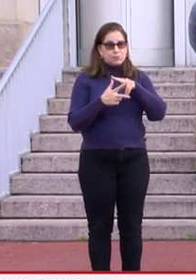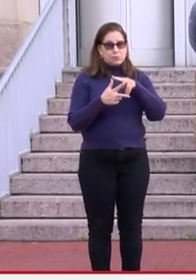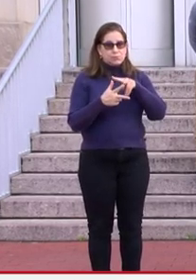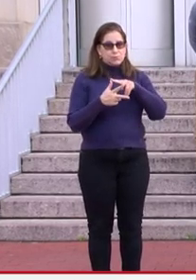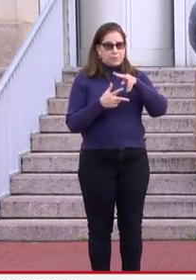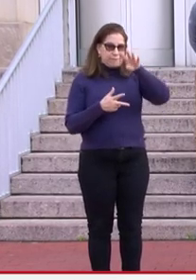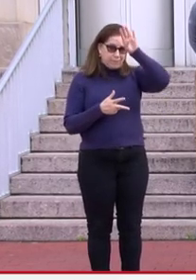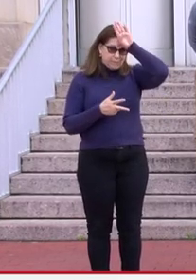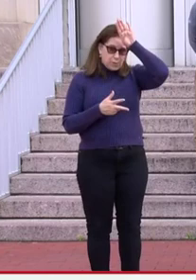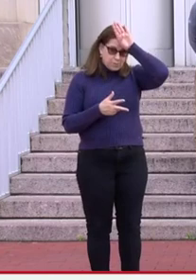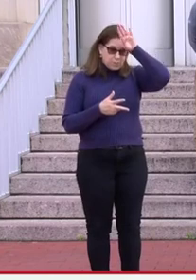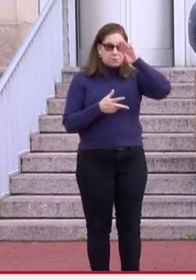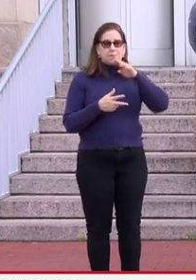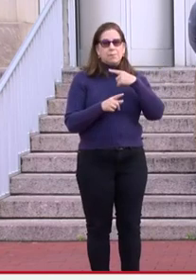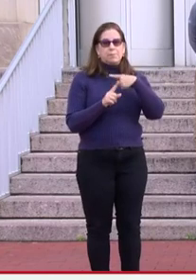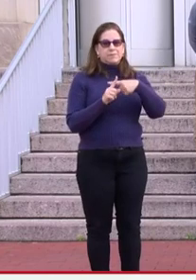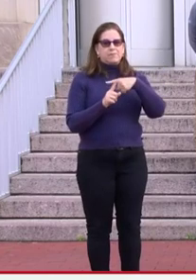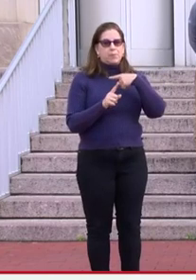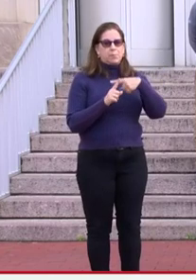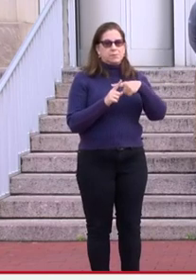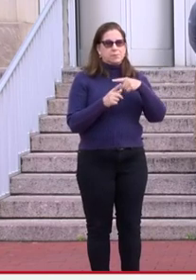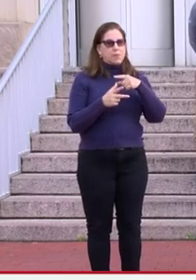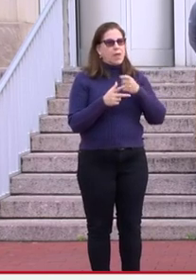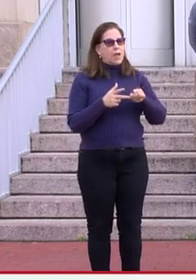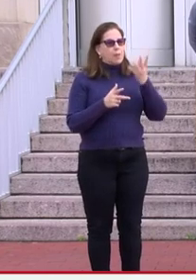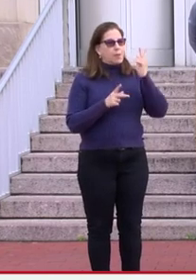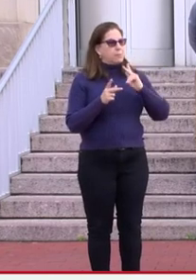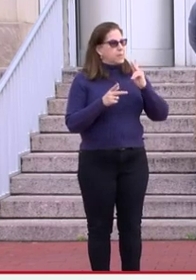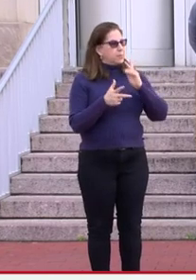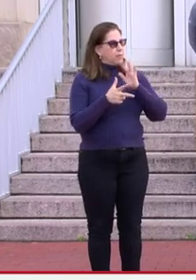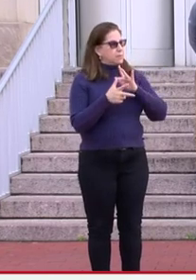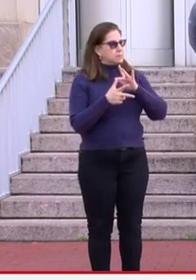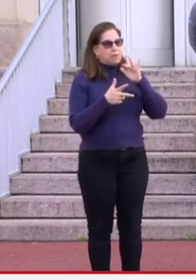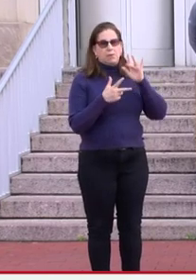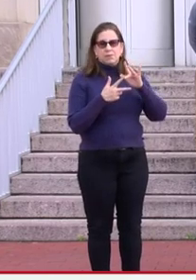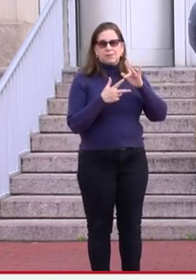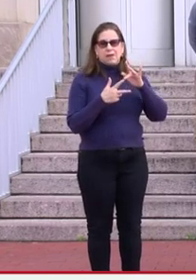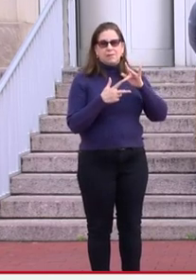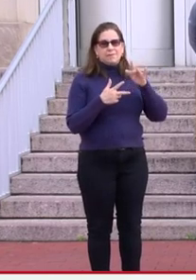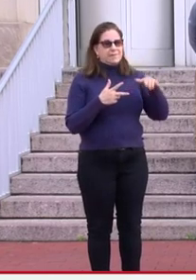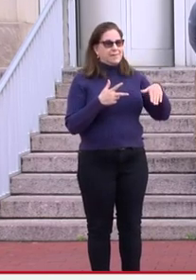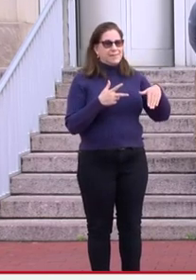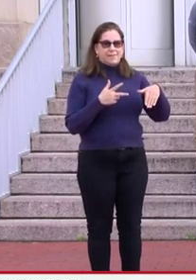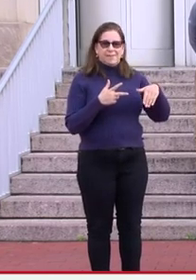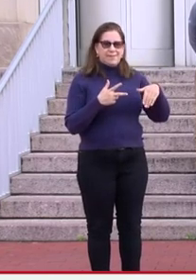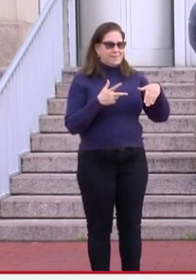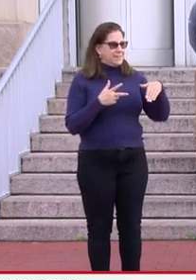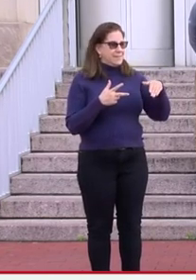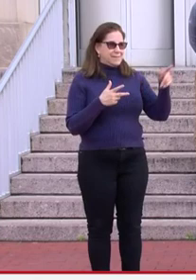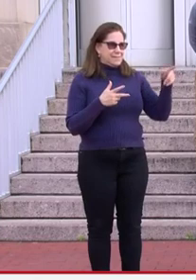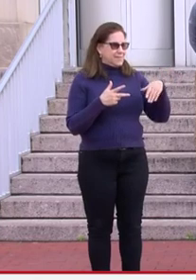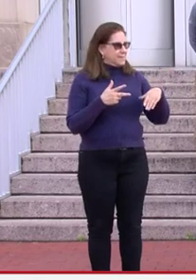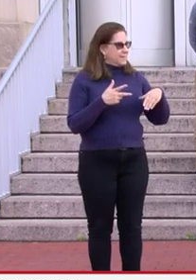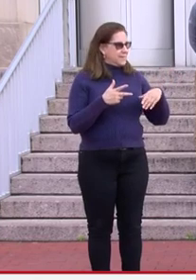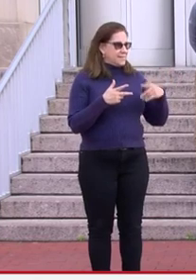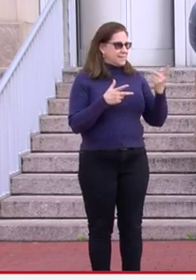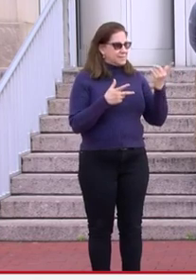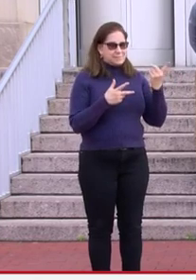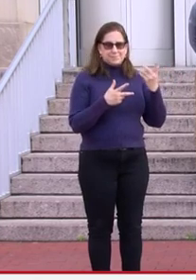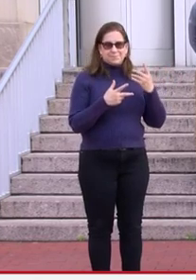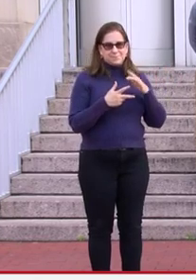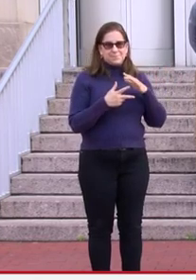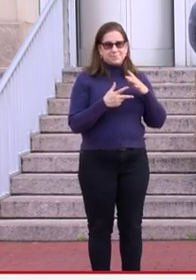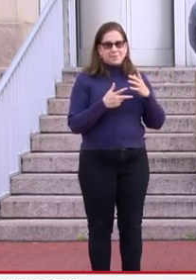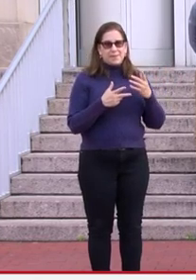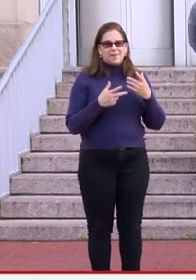yes, we've gone back over the incident numbers, and we've gone back and given that number to DC Health to contact them also. Can you tell us, did